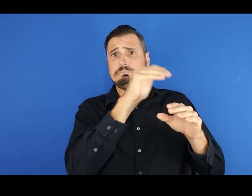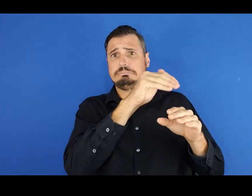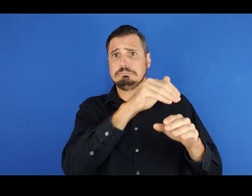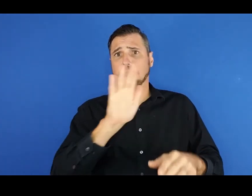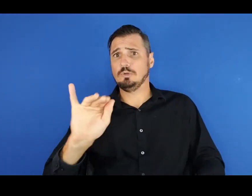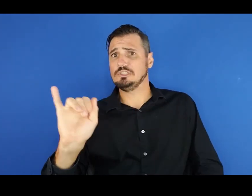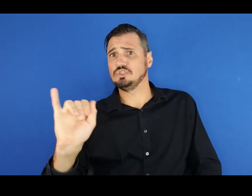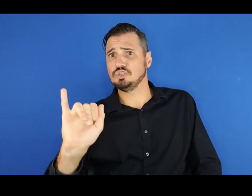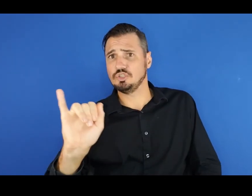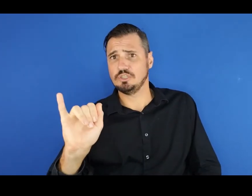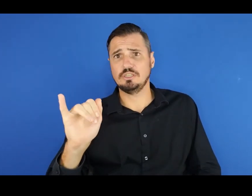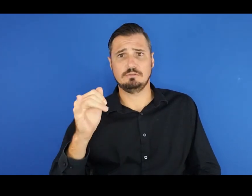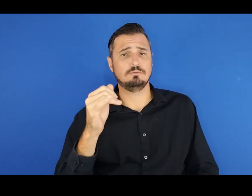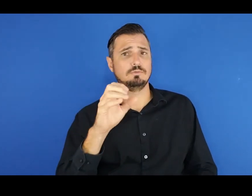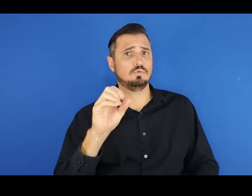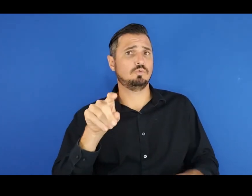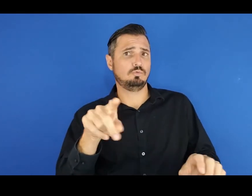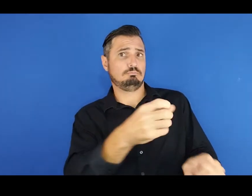property loss.